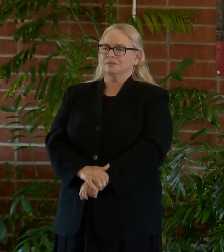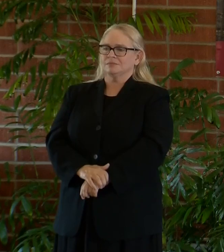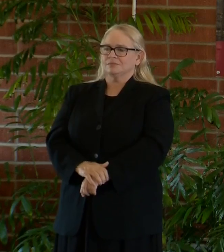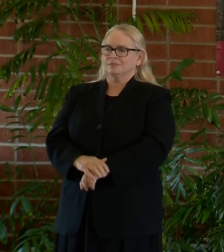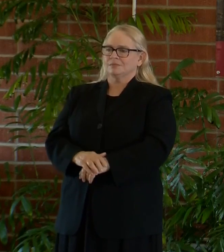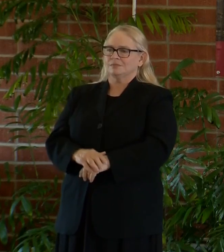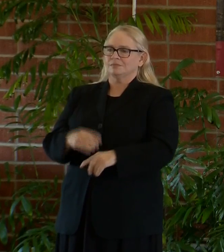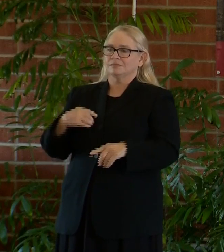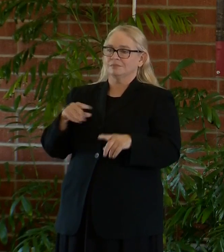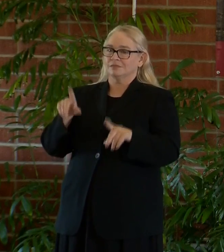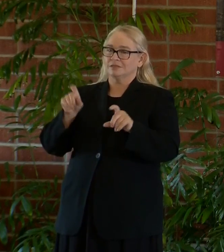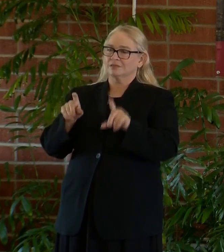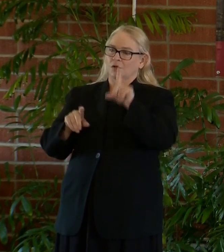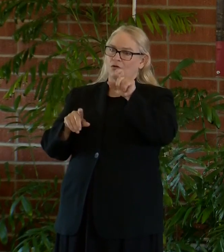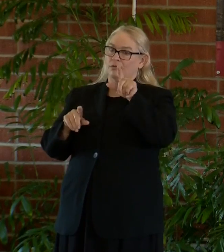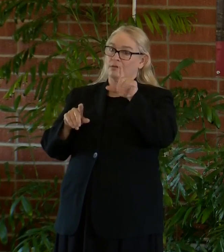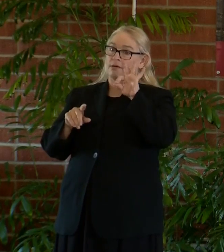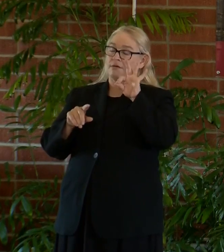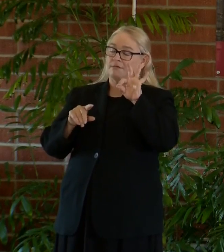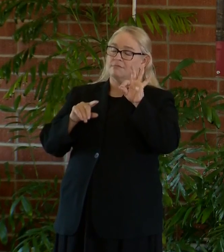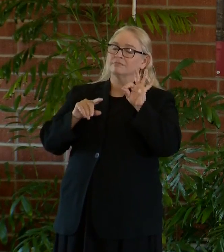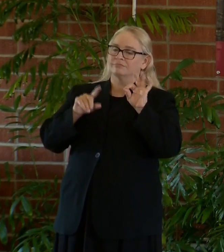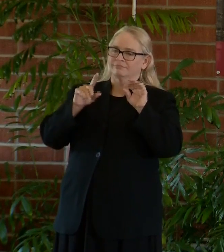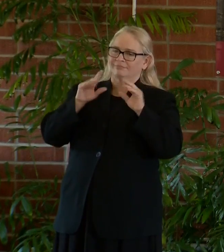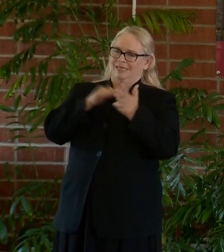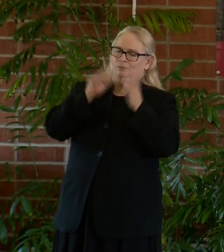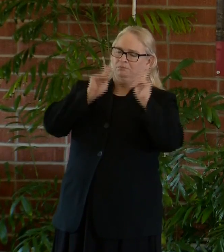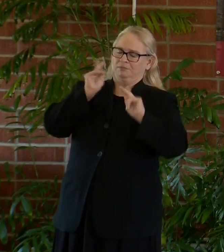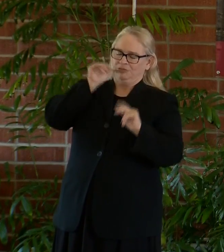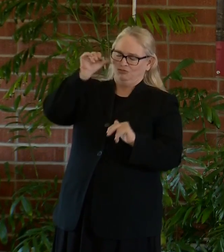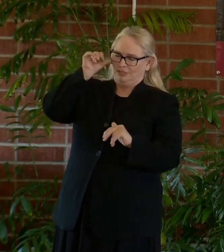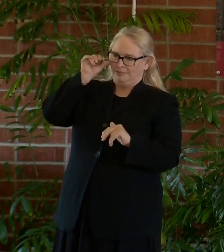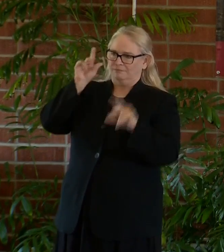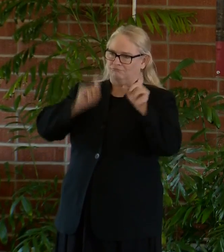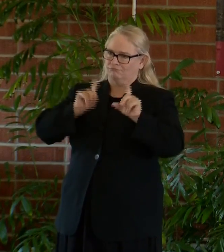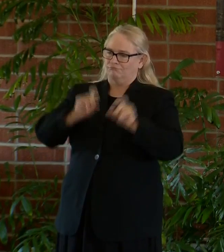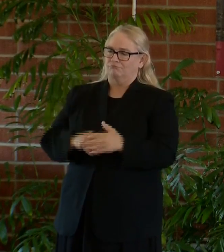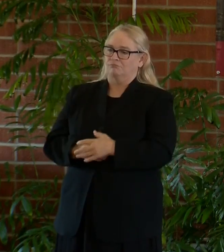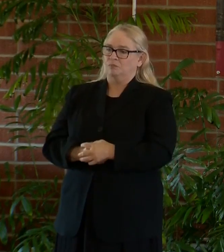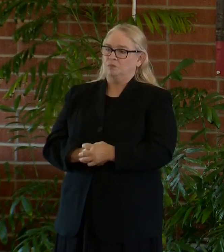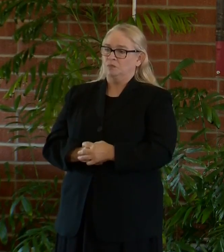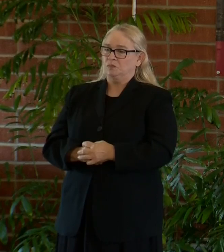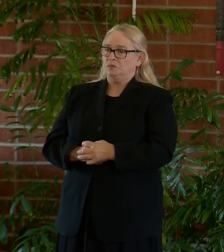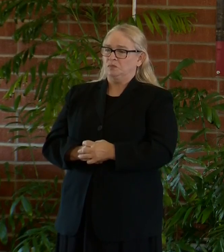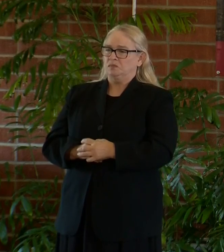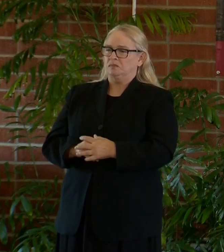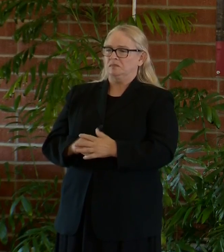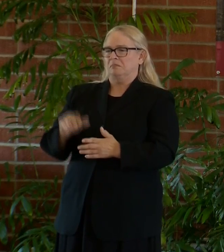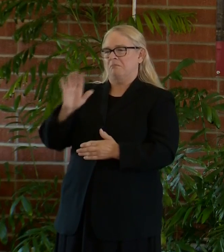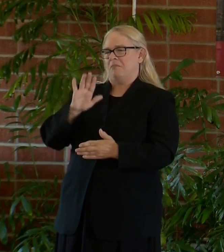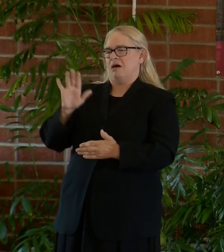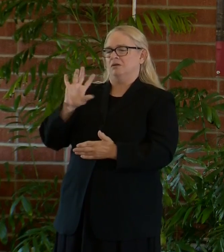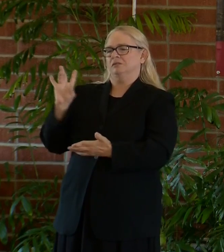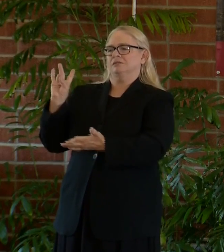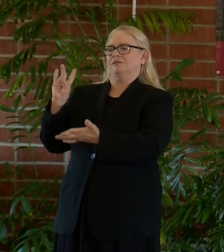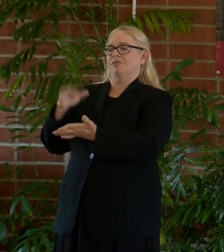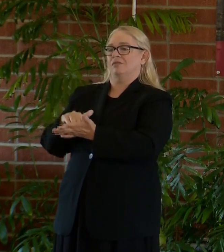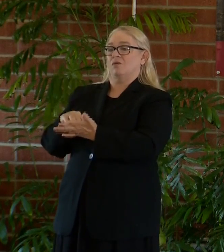number of tests, those tested positive, just shy of 7,000. I think it was